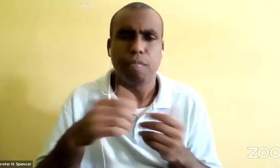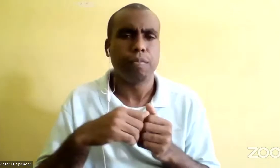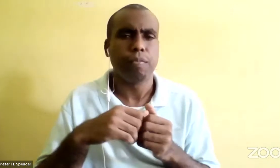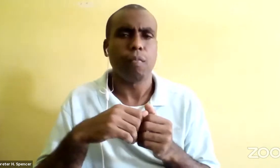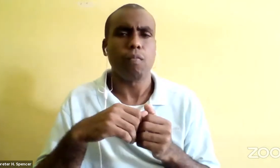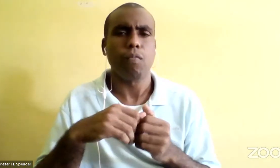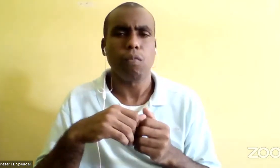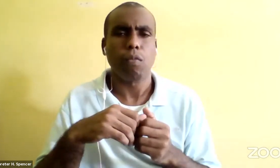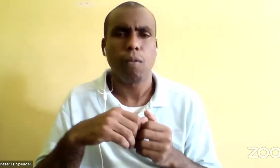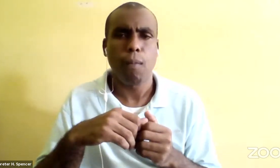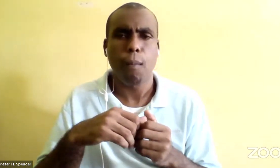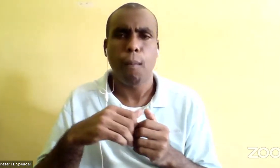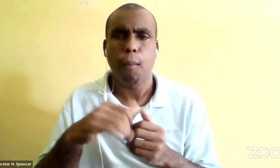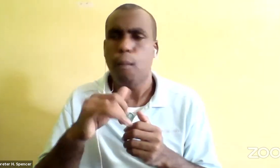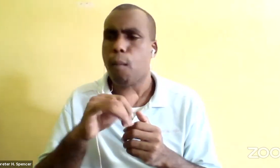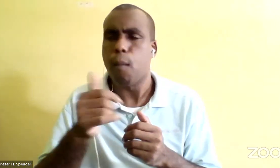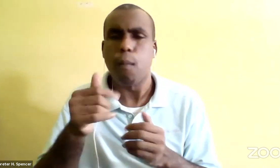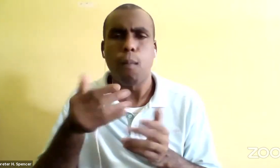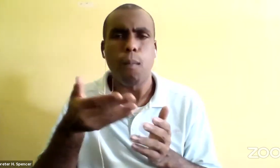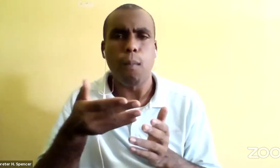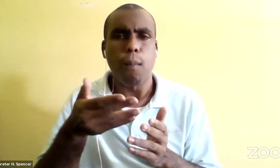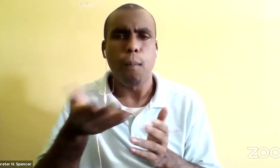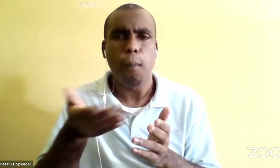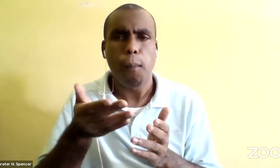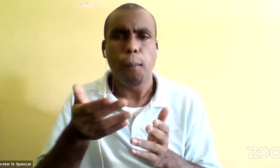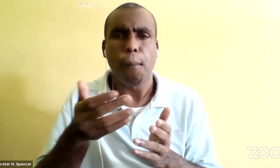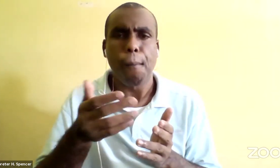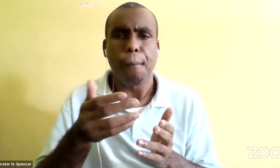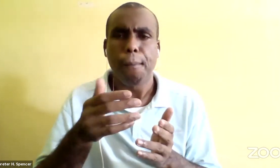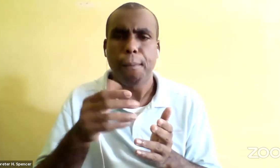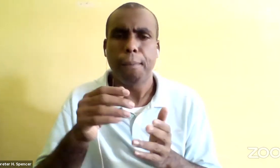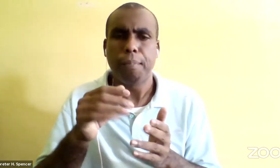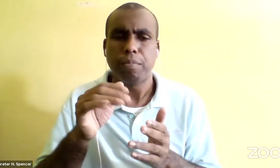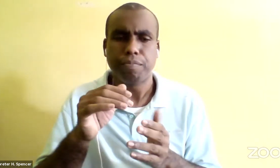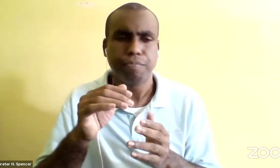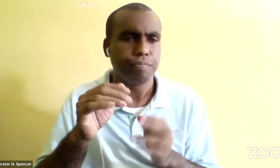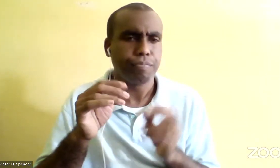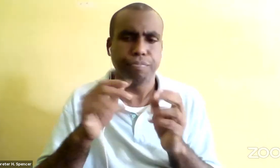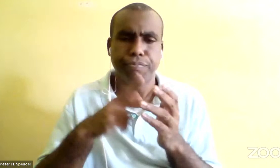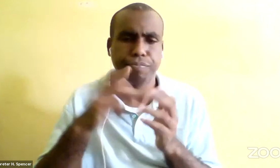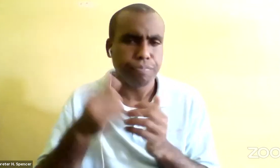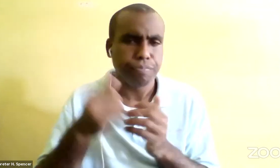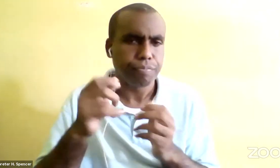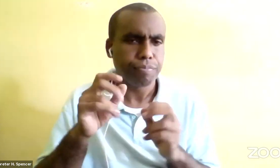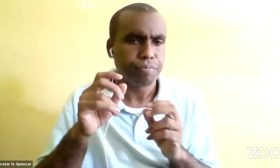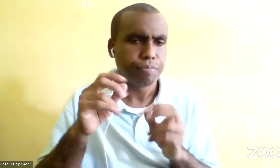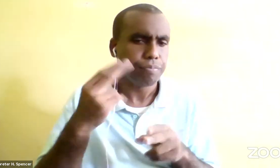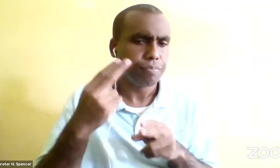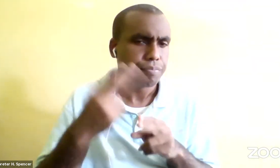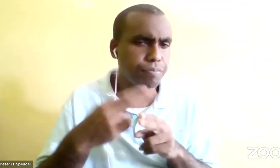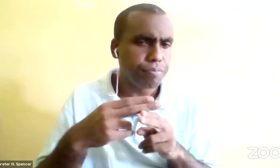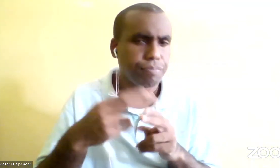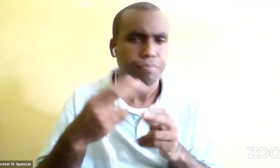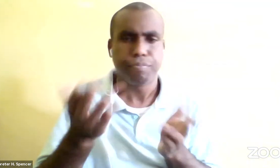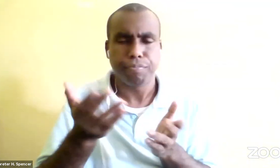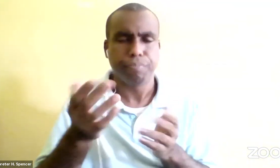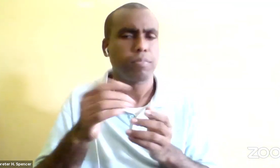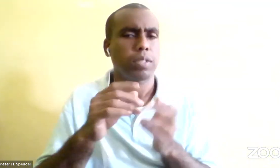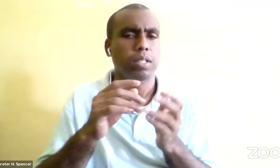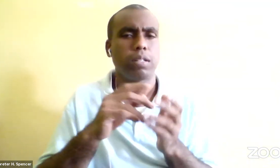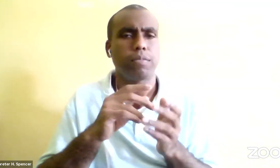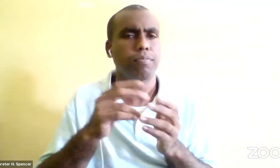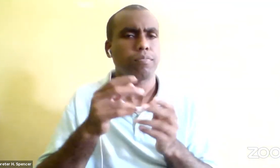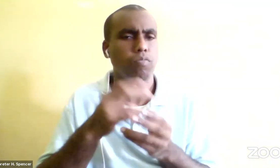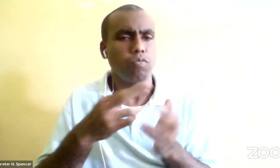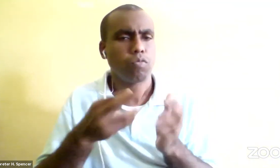is what else is there? This is the type of project. Is it research only, research and mini development, research and major development?